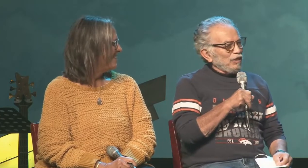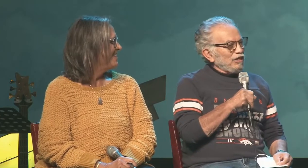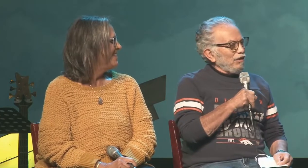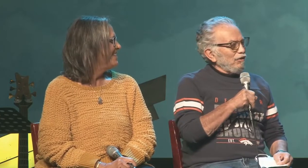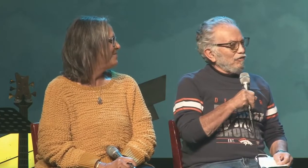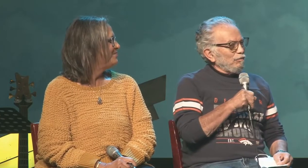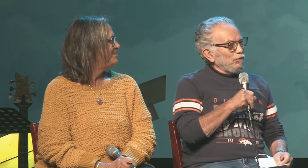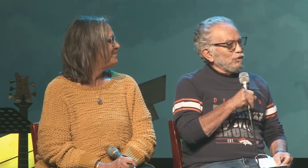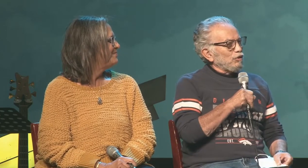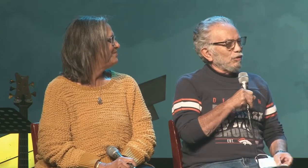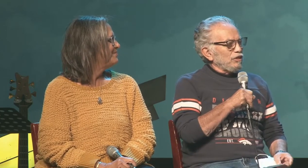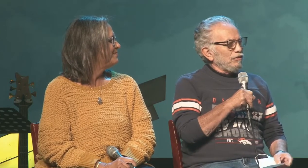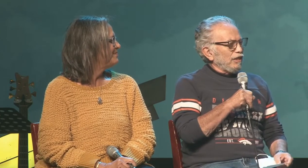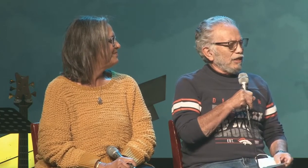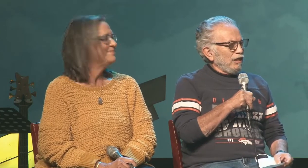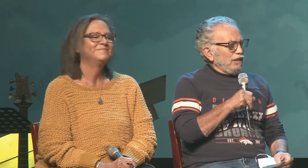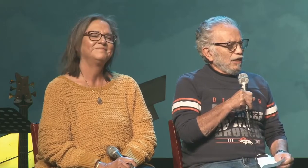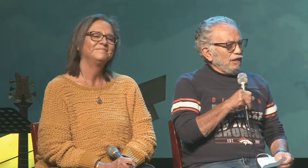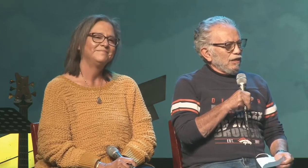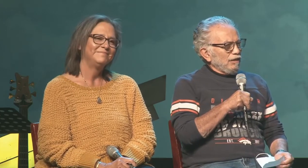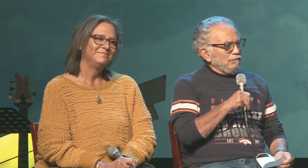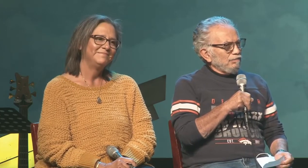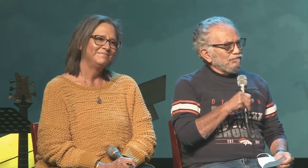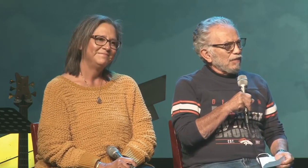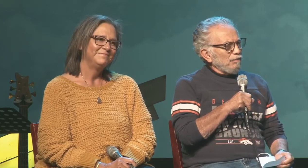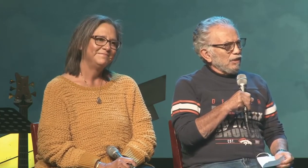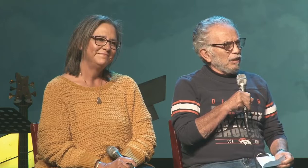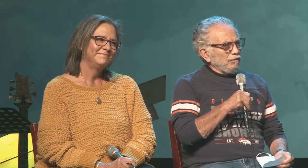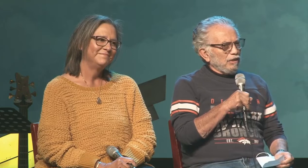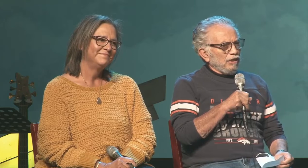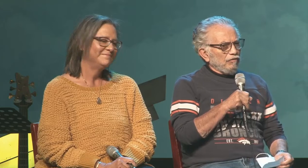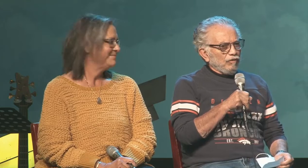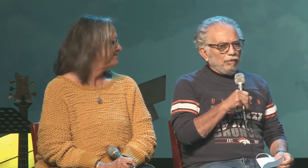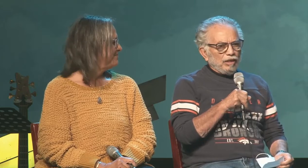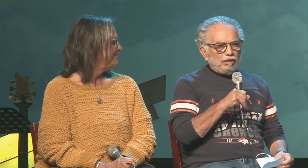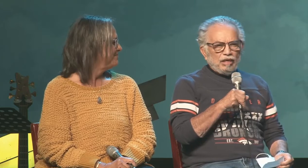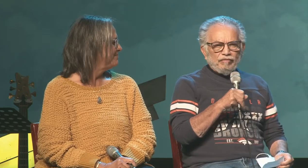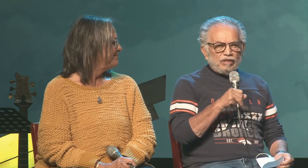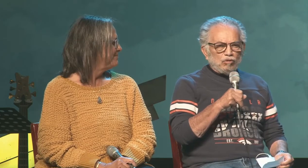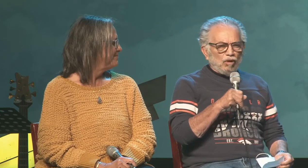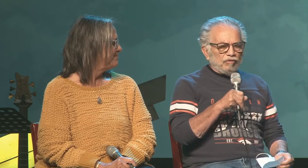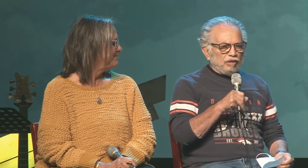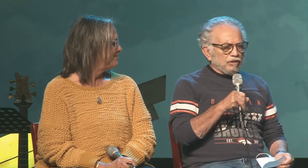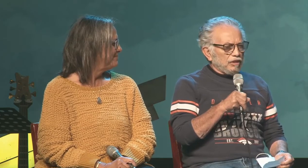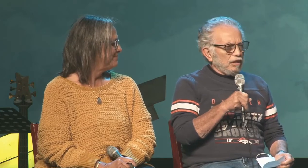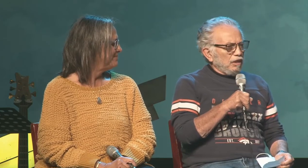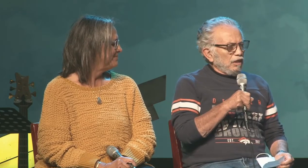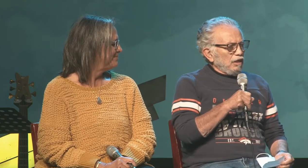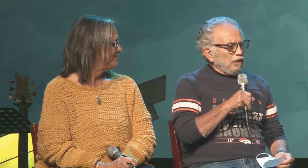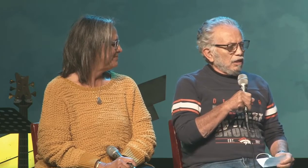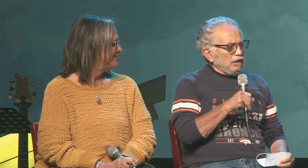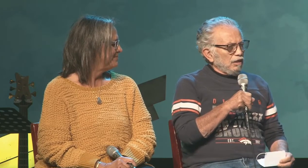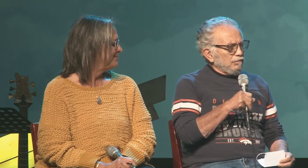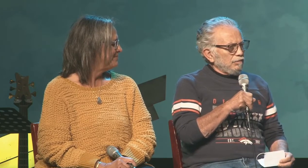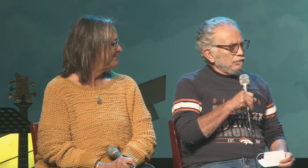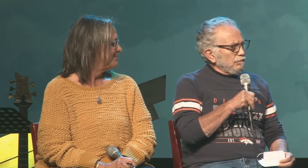a retiree from Poudre School District. I've been coming here for about 11 to 12 years.